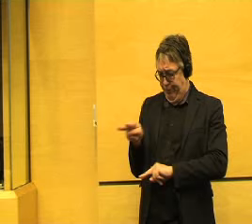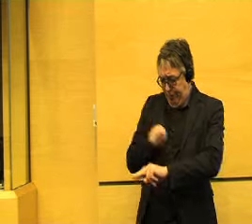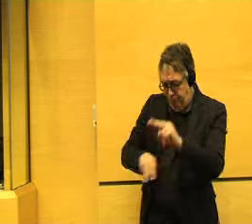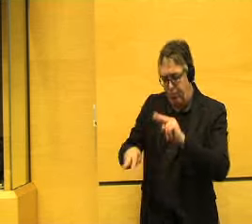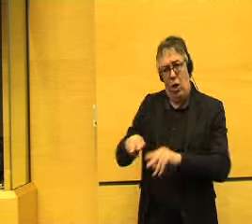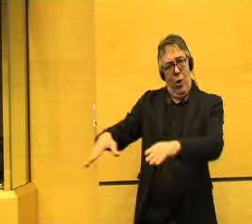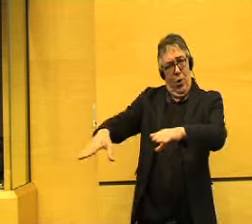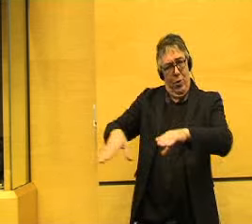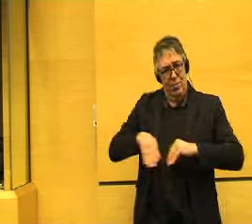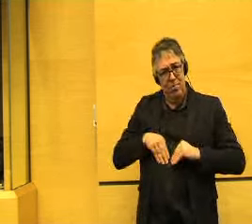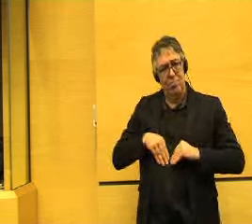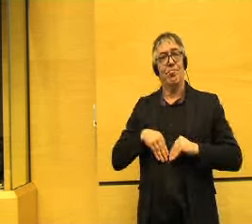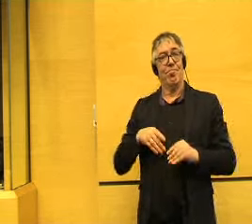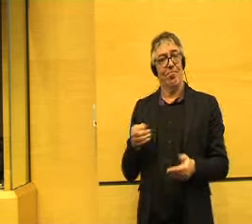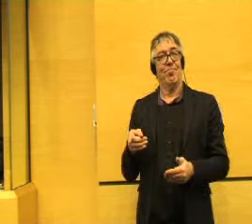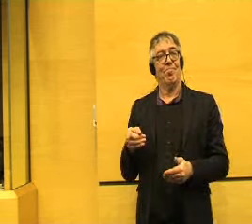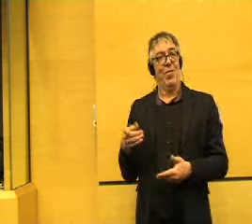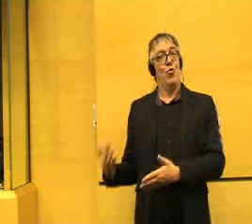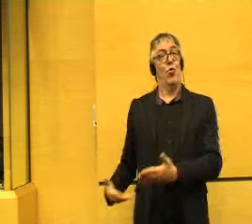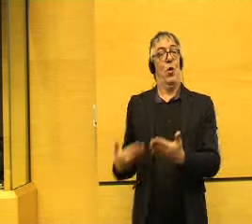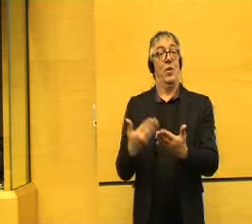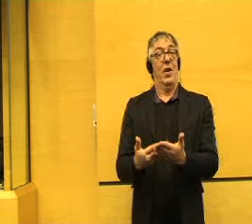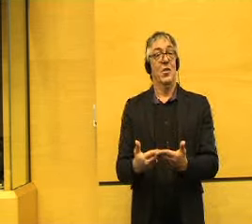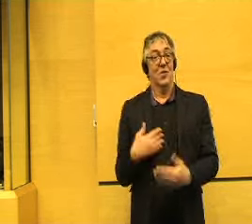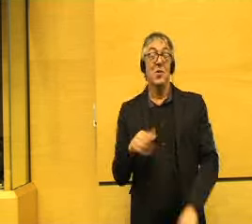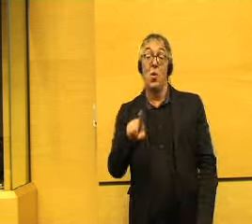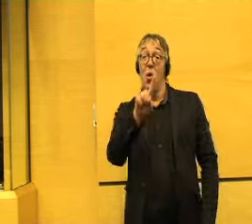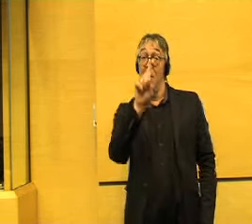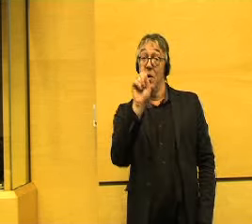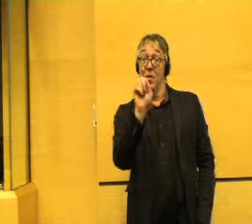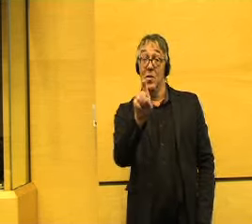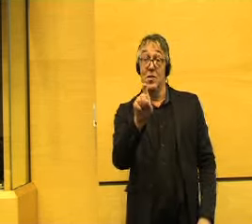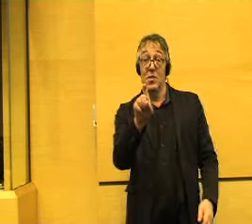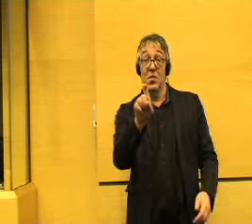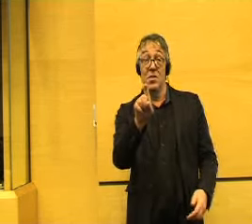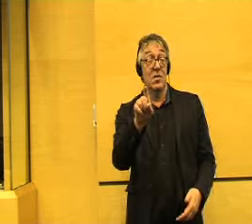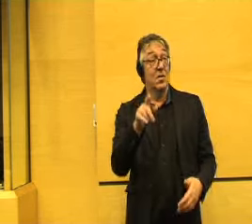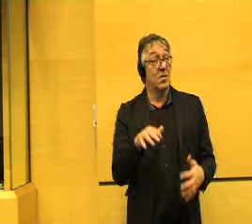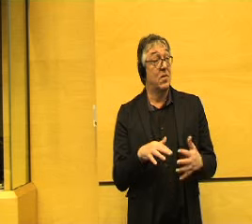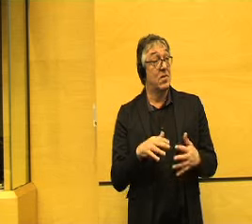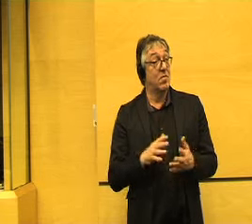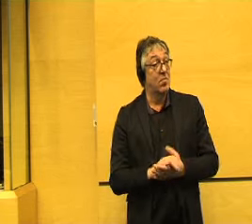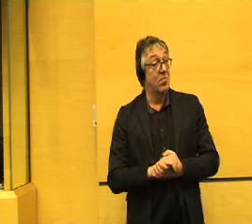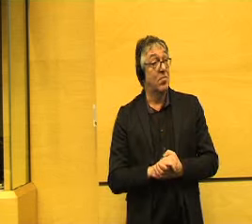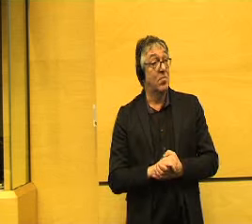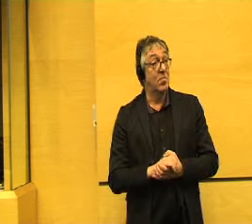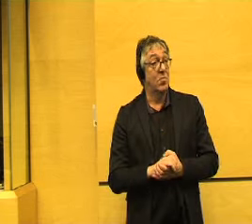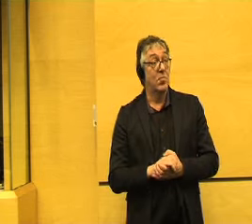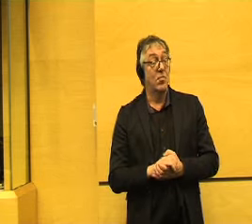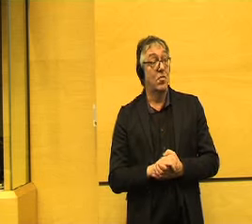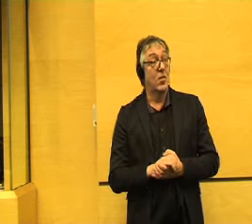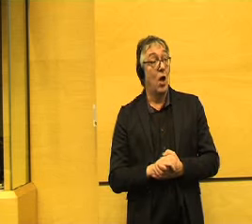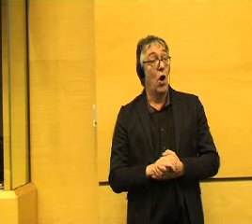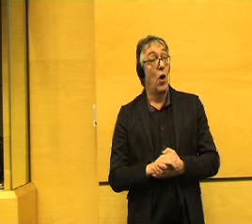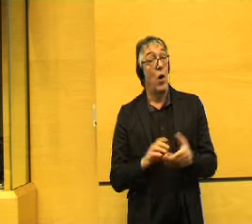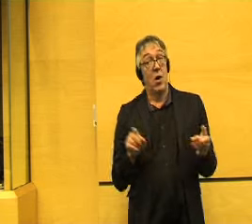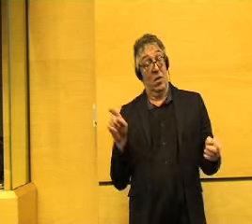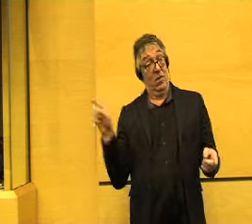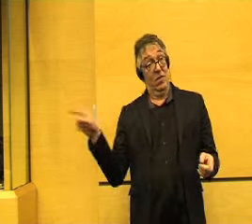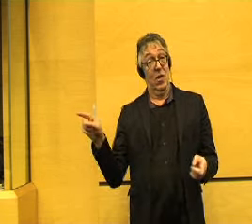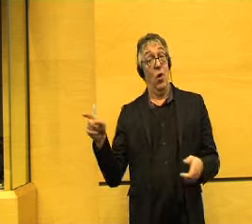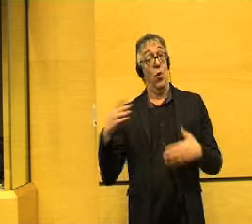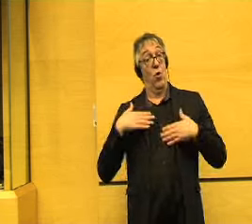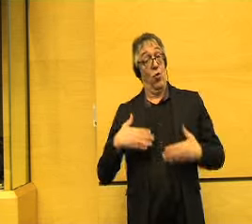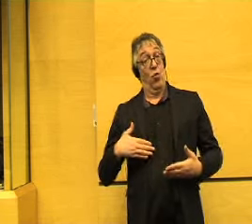once again, what is the channel? How, in other words, can the state party receive the recommendations from